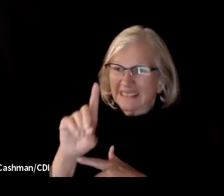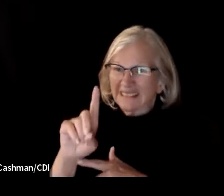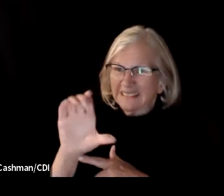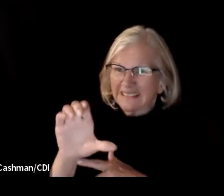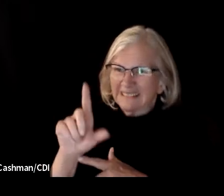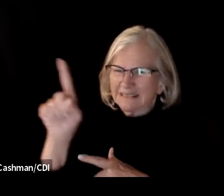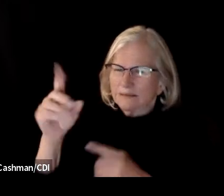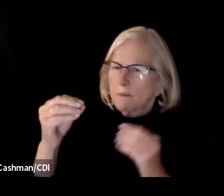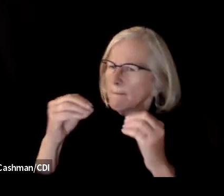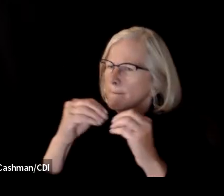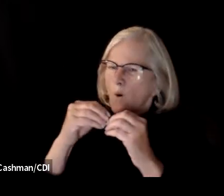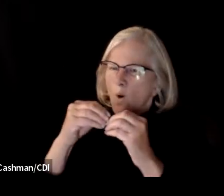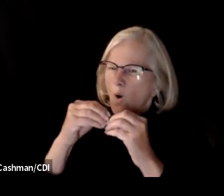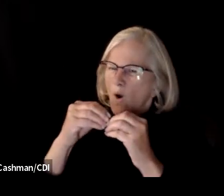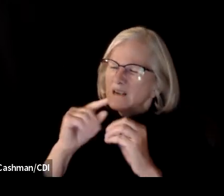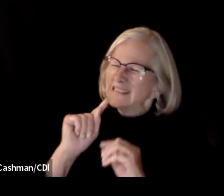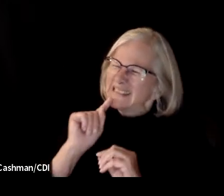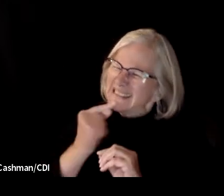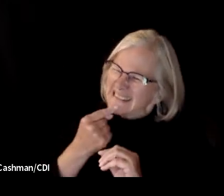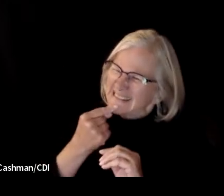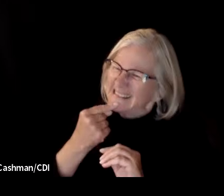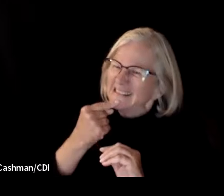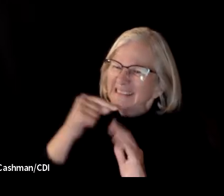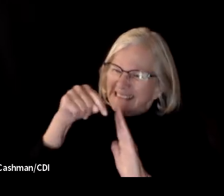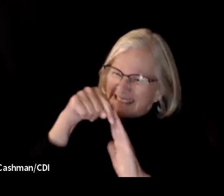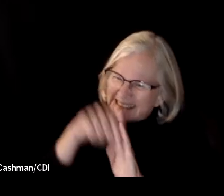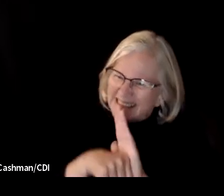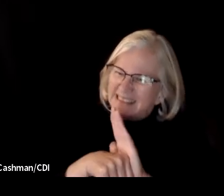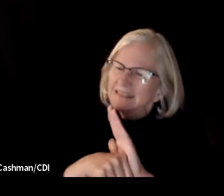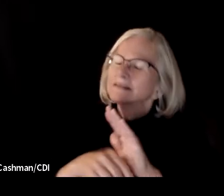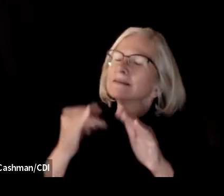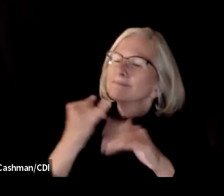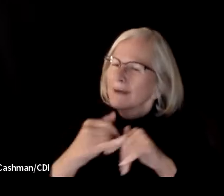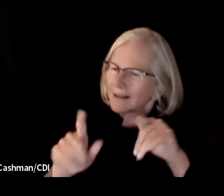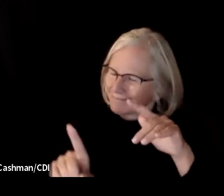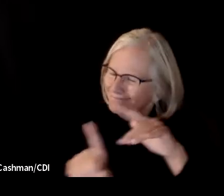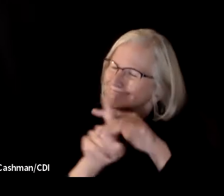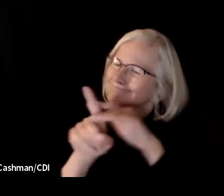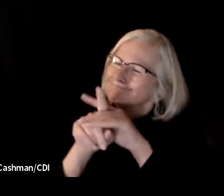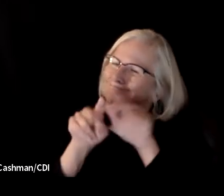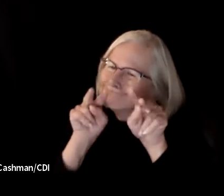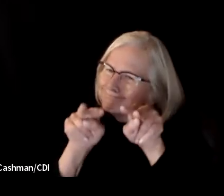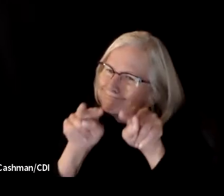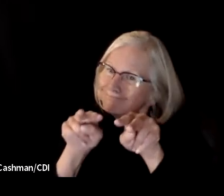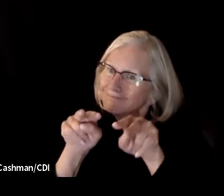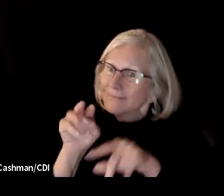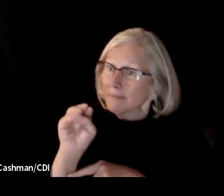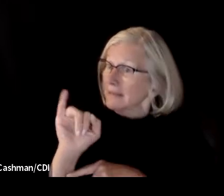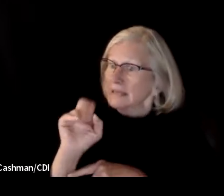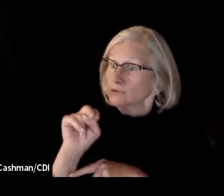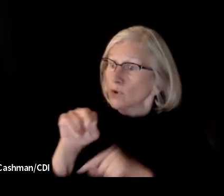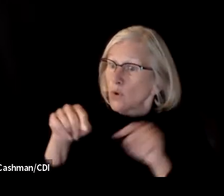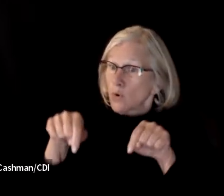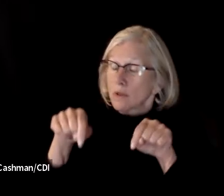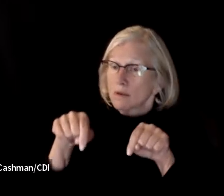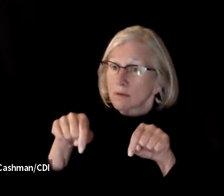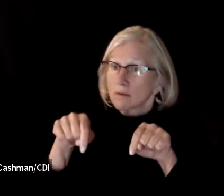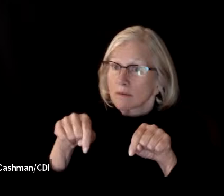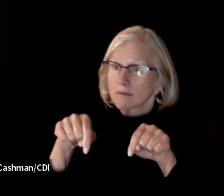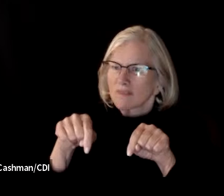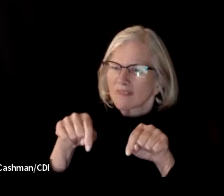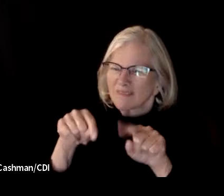but they are tracking breakthrough. Okay, so Minnesota is tracking breakthrough positive infections. I mean, I know that